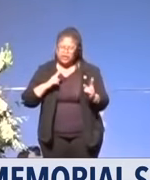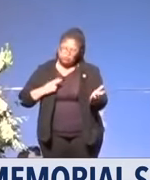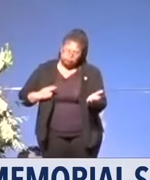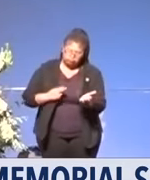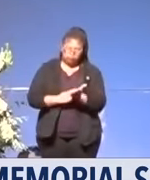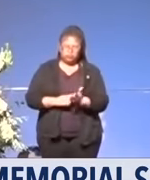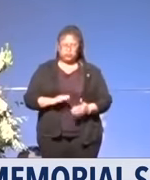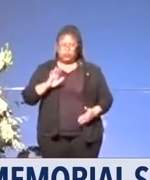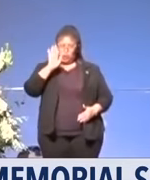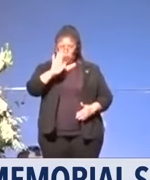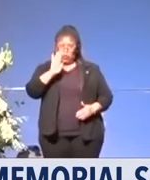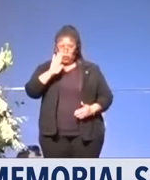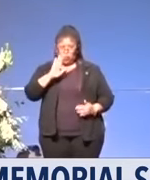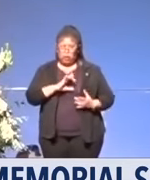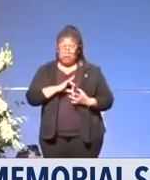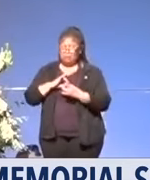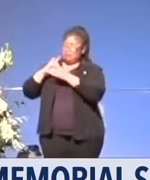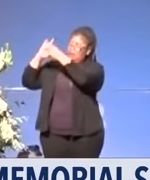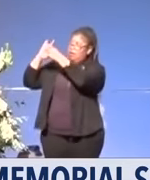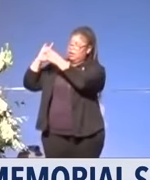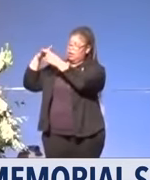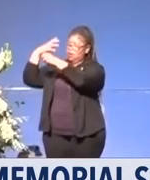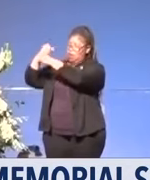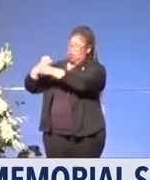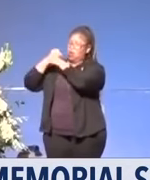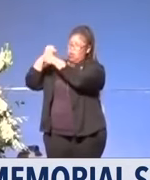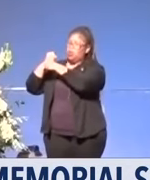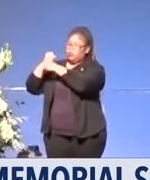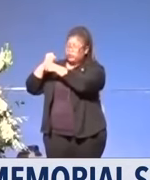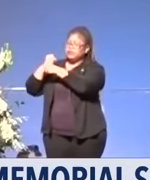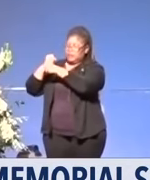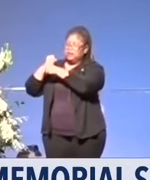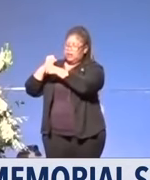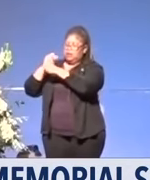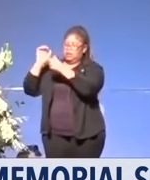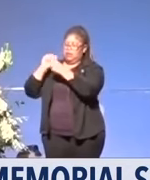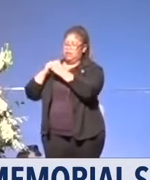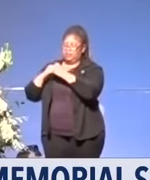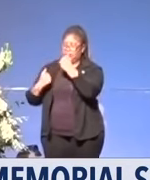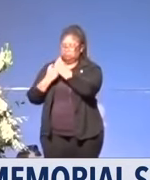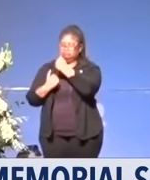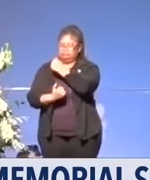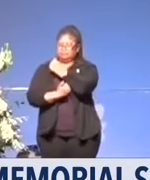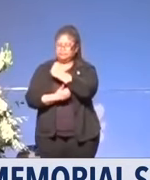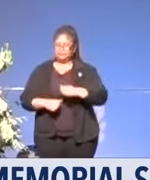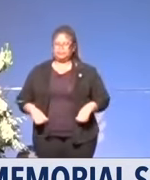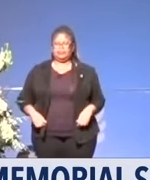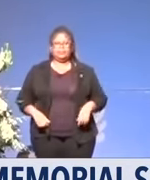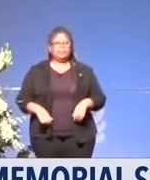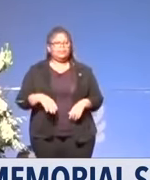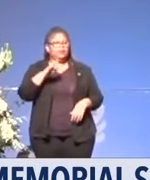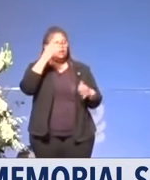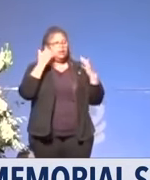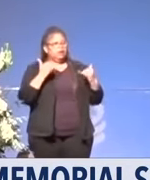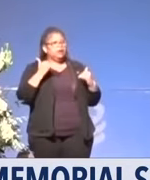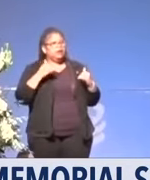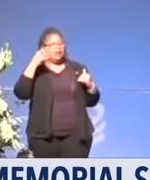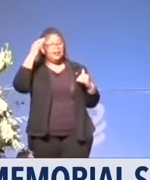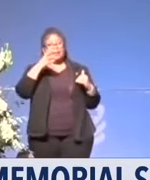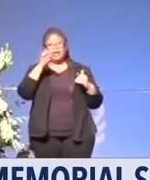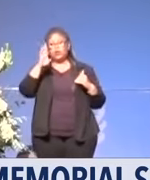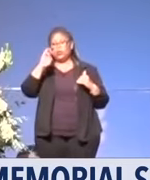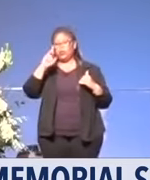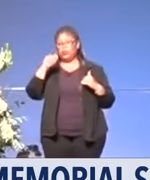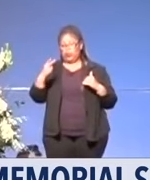holds and grips the solid rock." Pastor Wright, we want to bring greetings to everyone who is within the